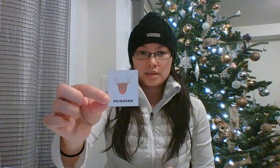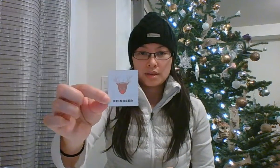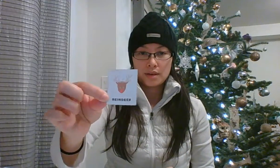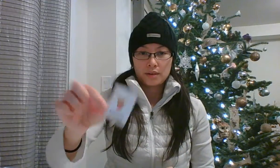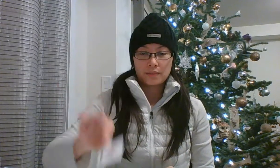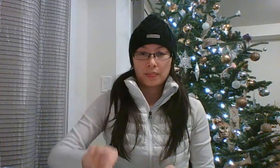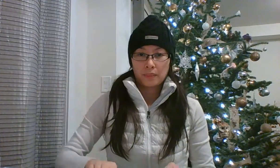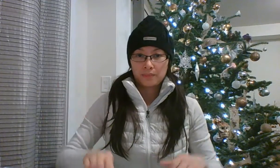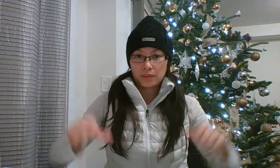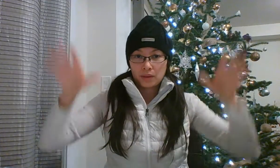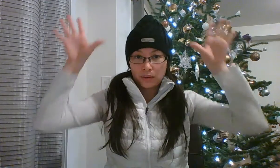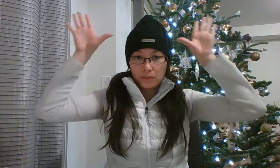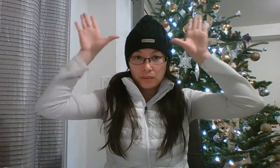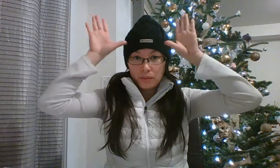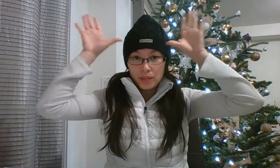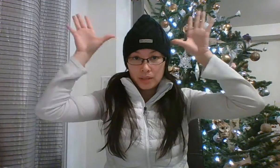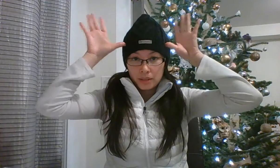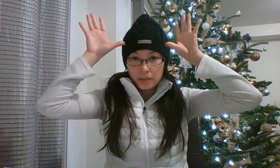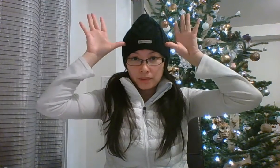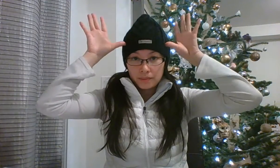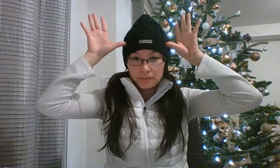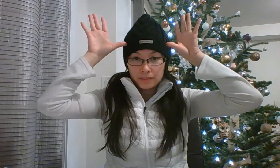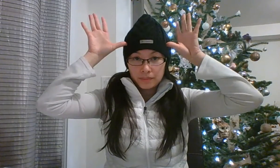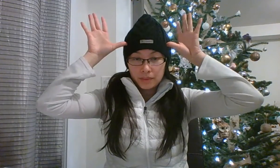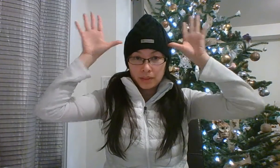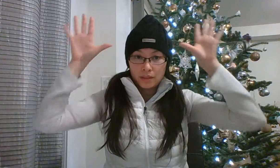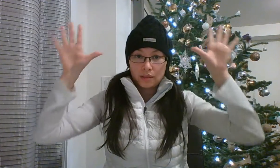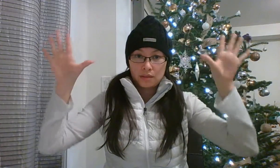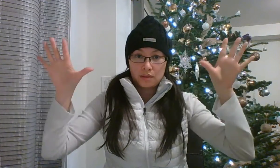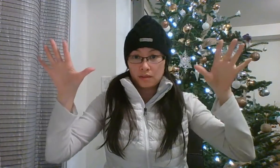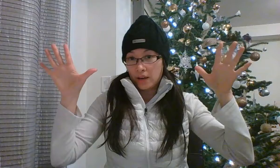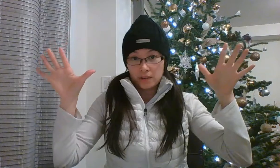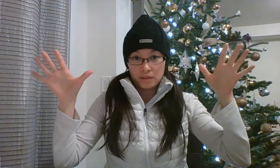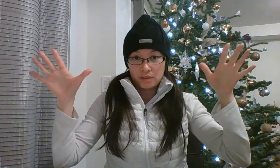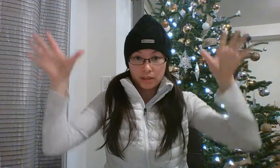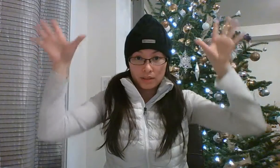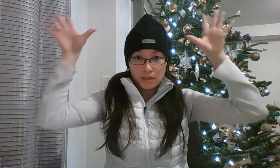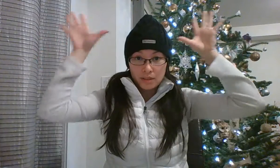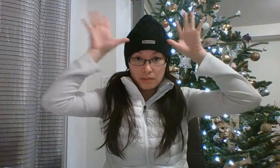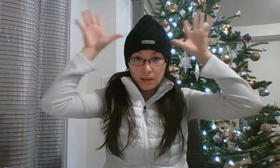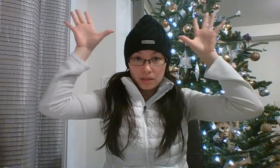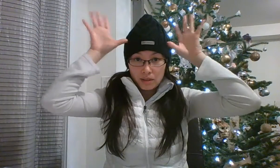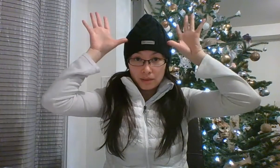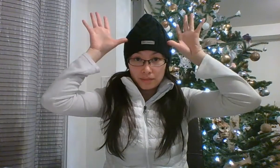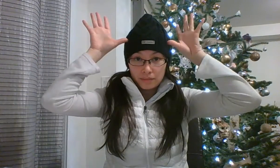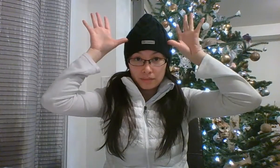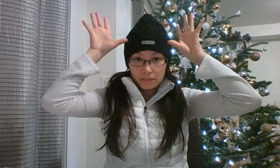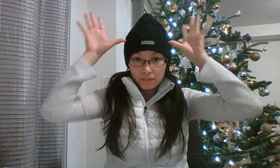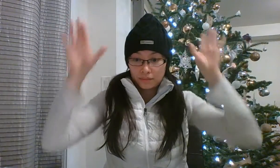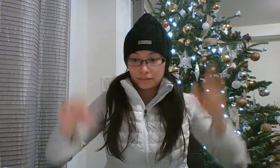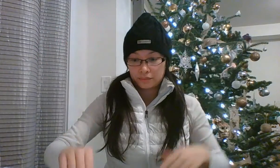Reindeer. Yeah, reindeer. Your hands just like this, reindeer.